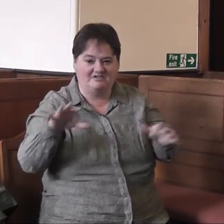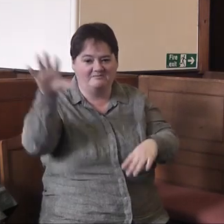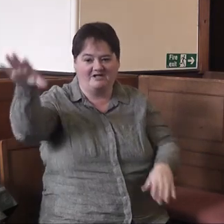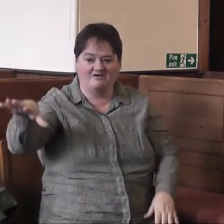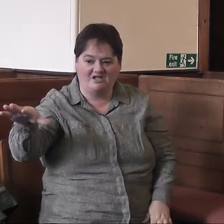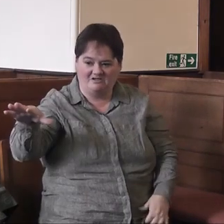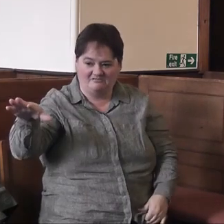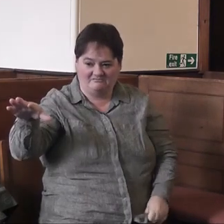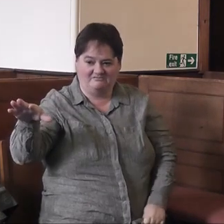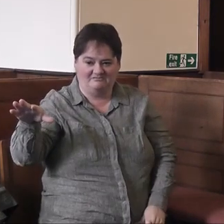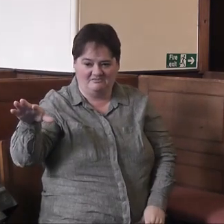going to be out here.